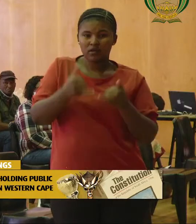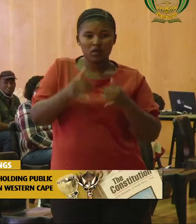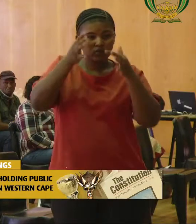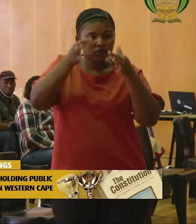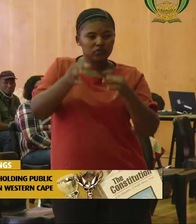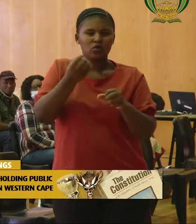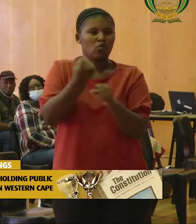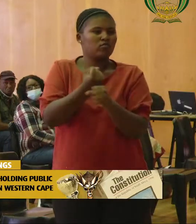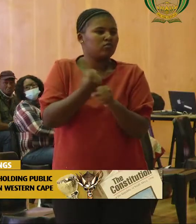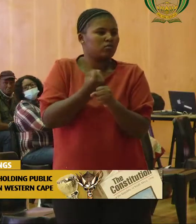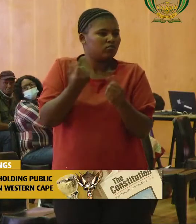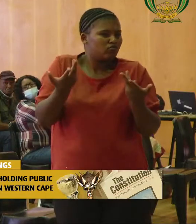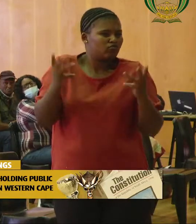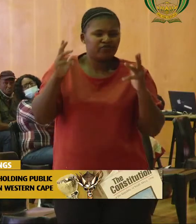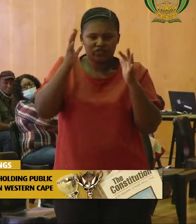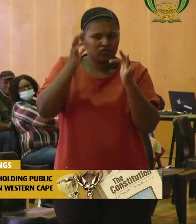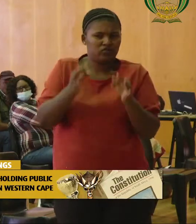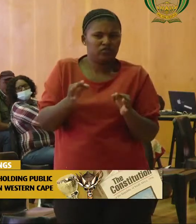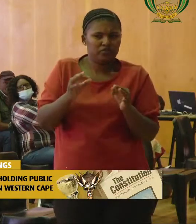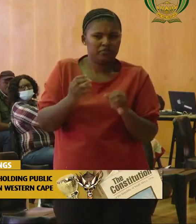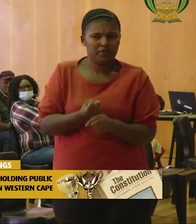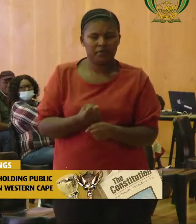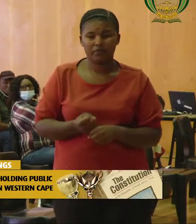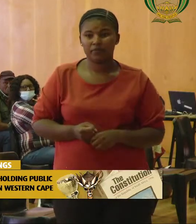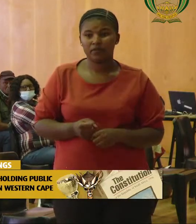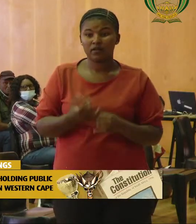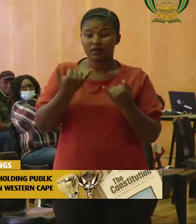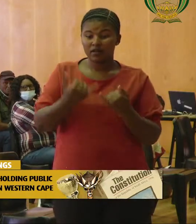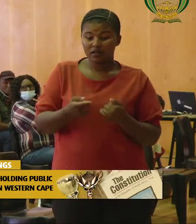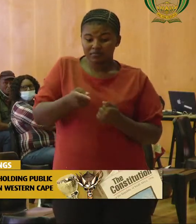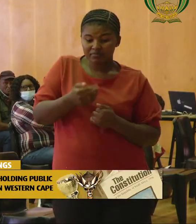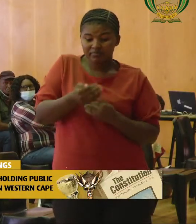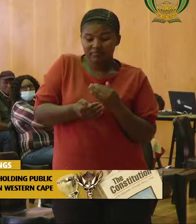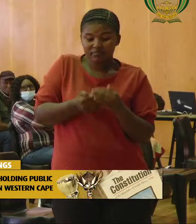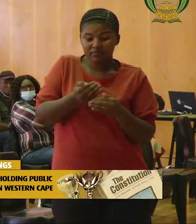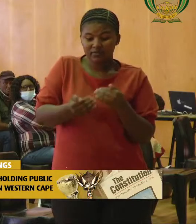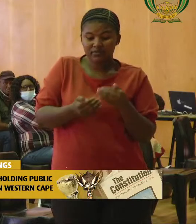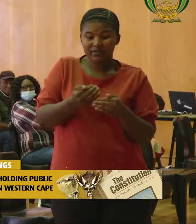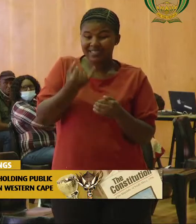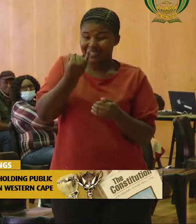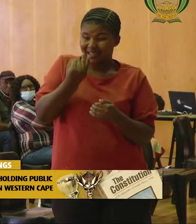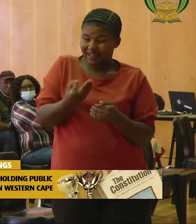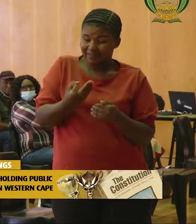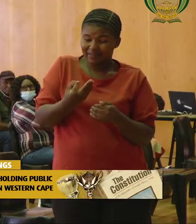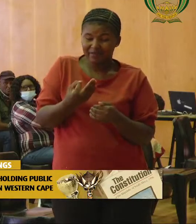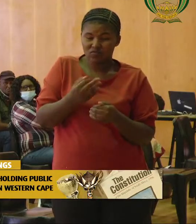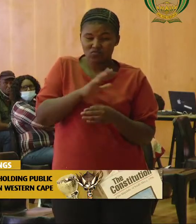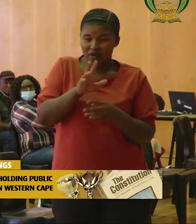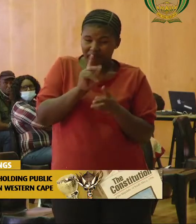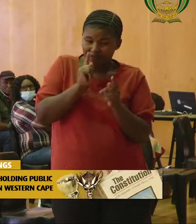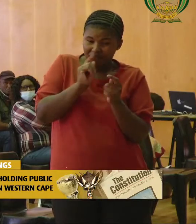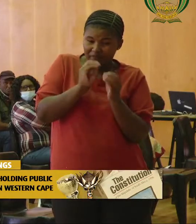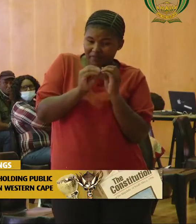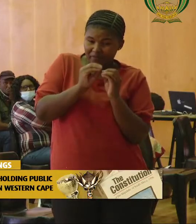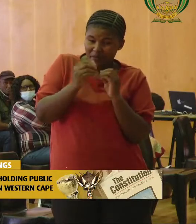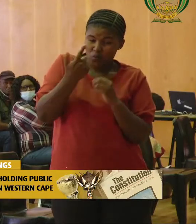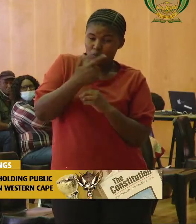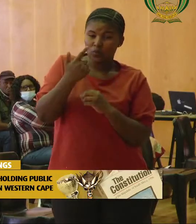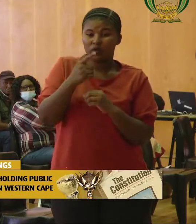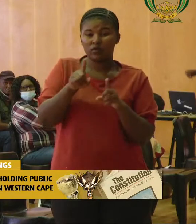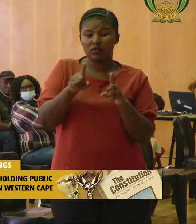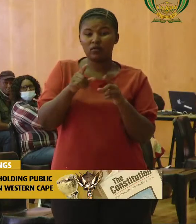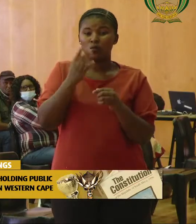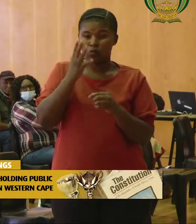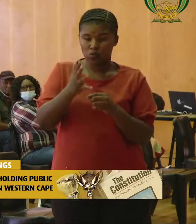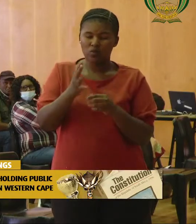already made. Chair, this process, if not handled correctly and democratically, will only